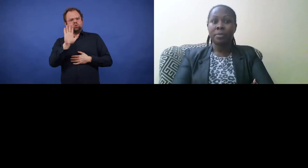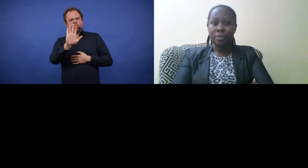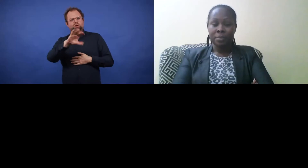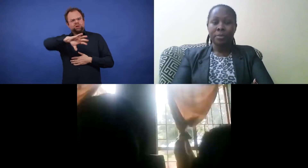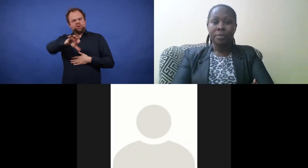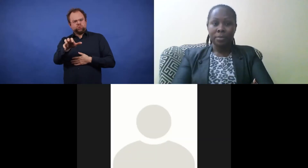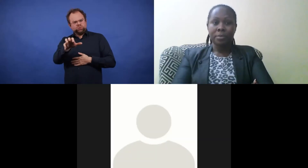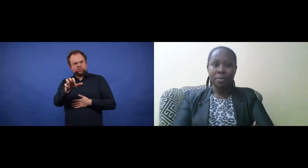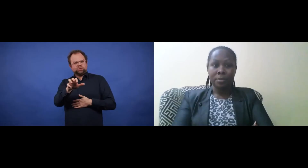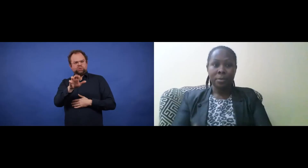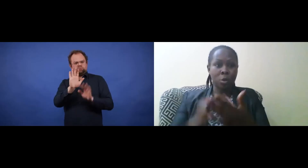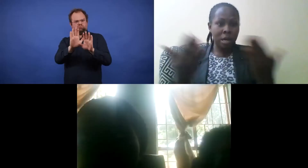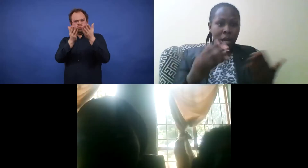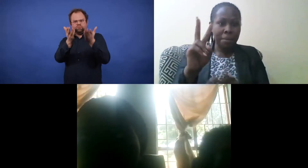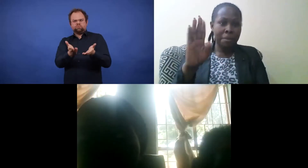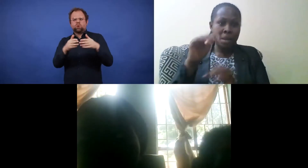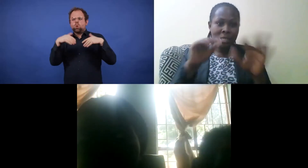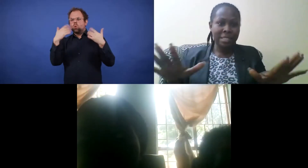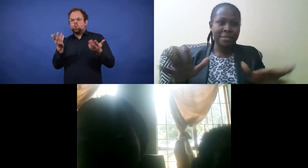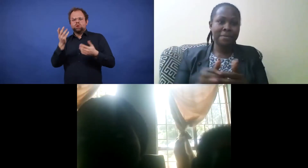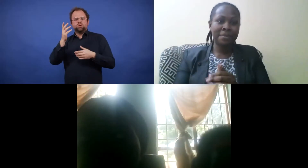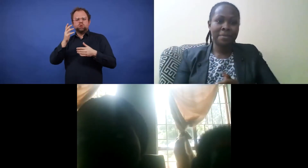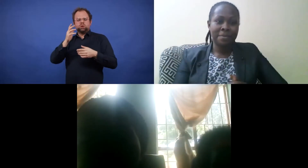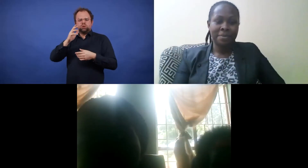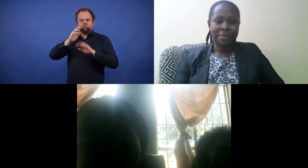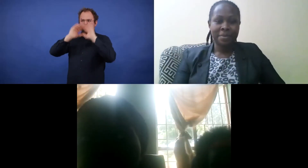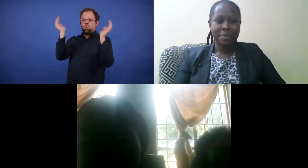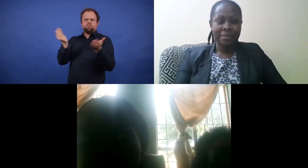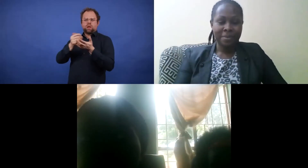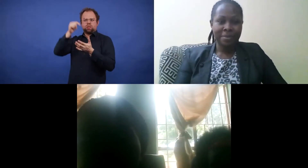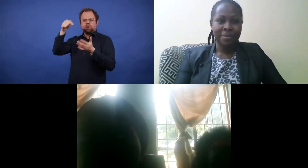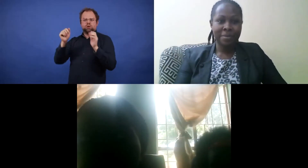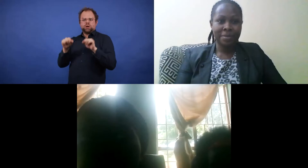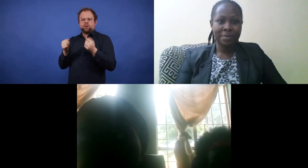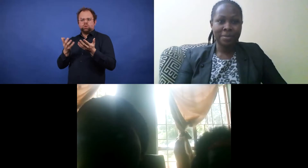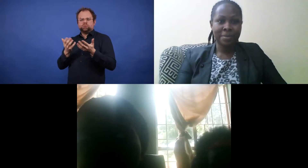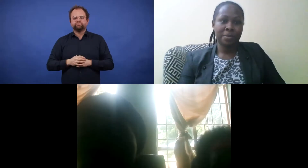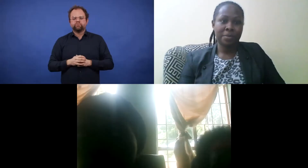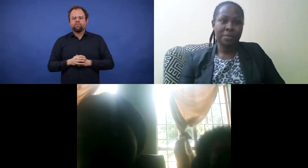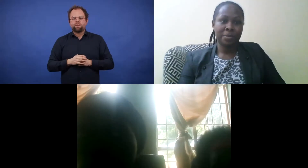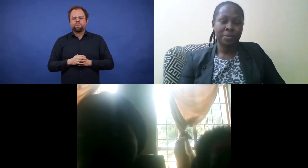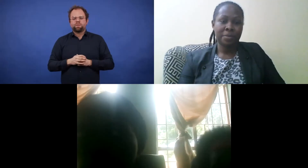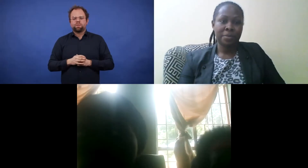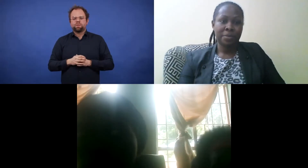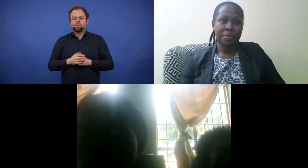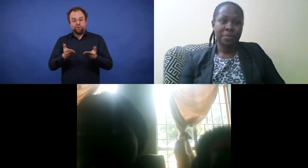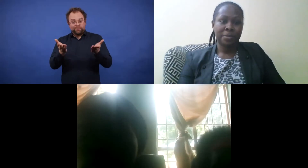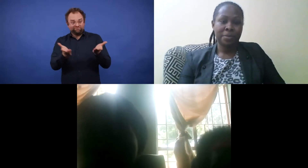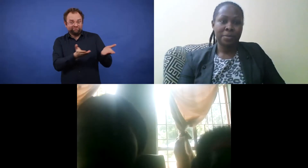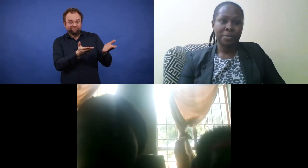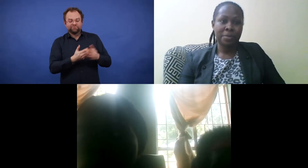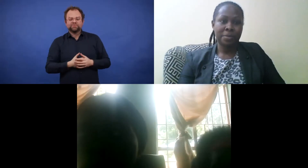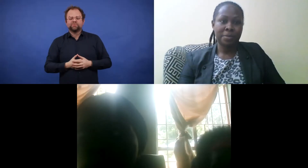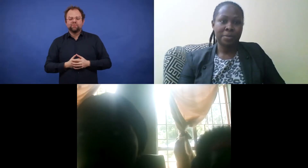Current video now started alert. Video now stopped alert. Blessing, welcome. So